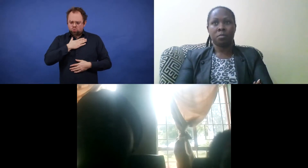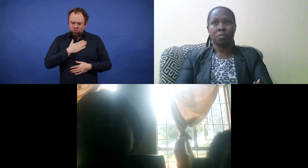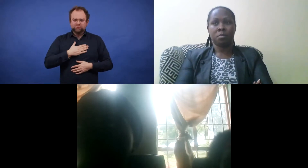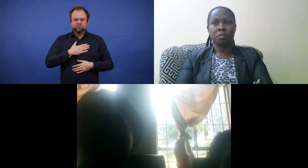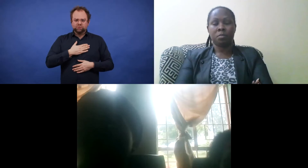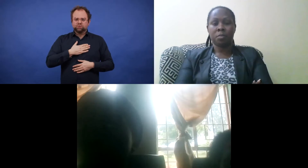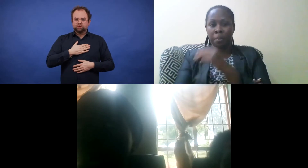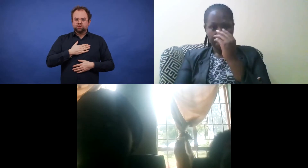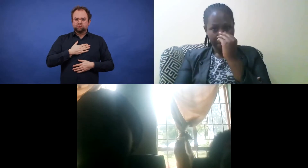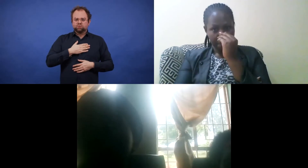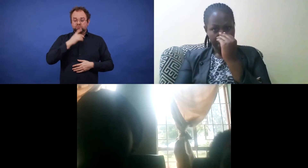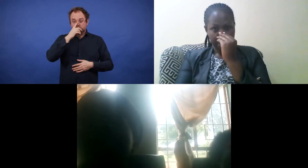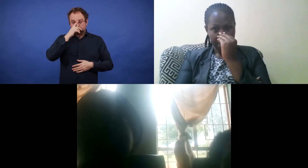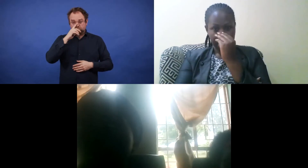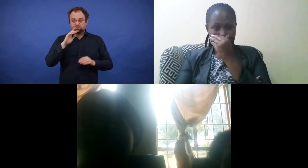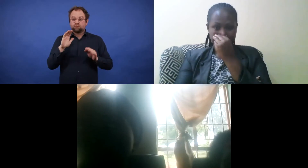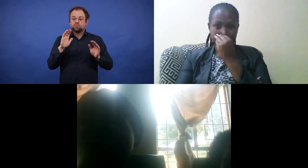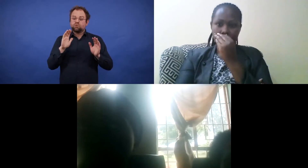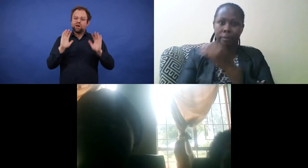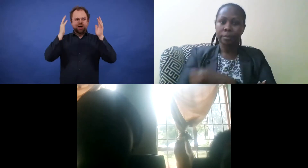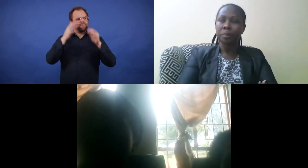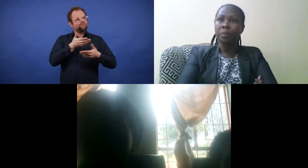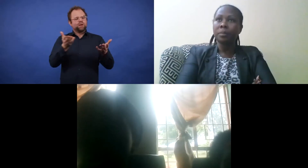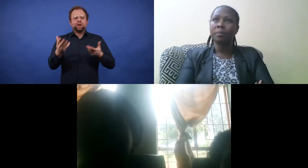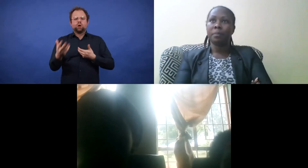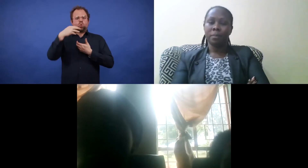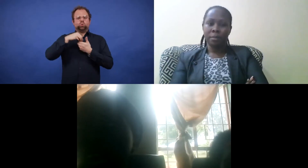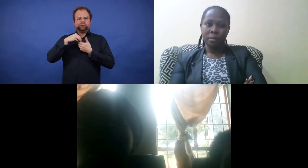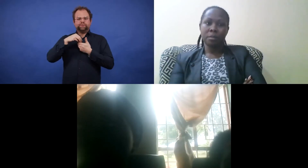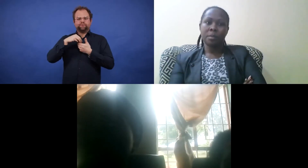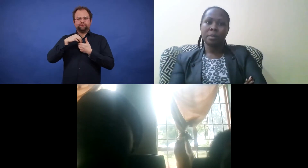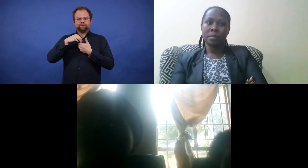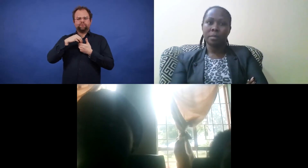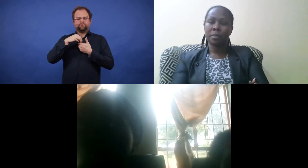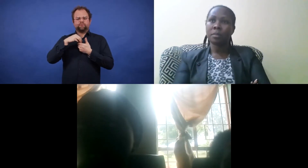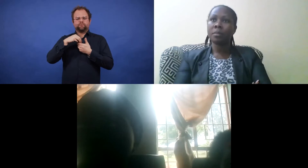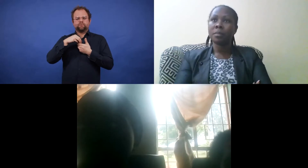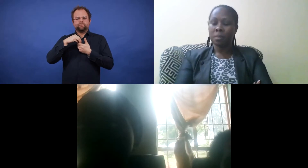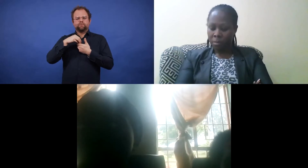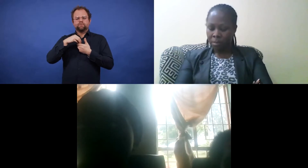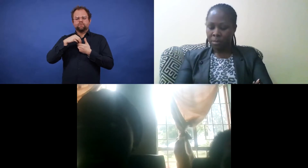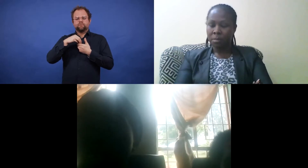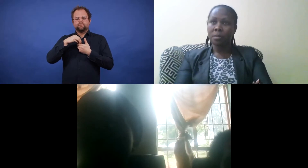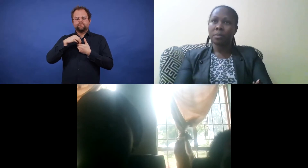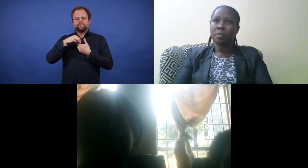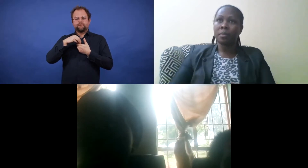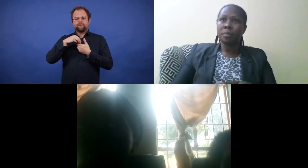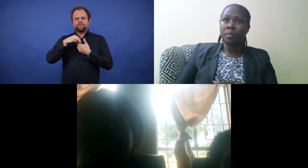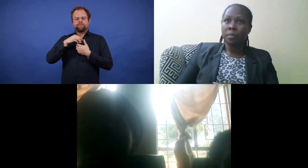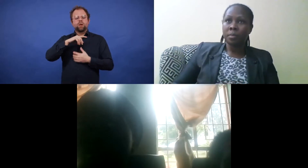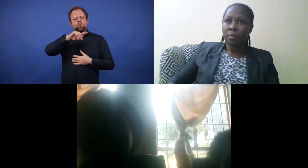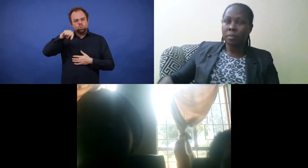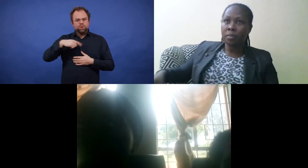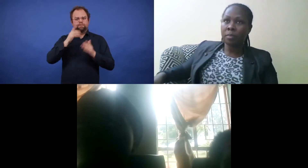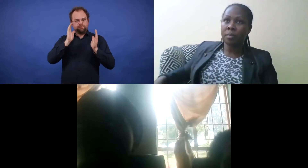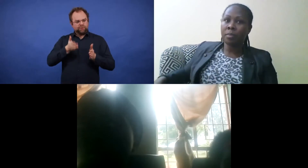as young people, we do have a lot to contribute to our country by just focusing on what